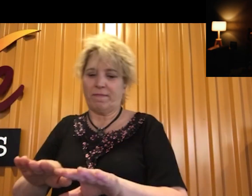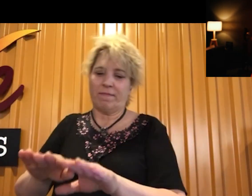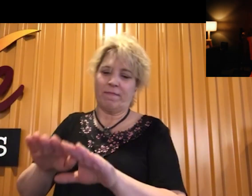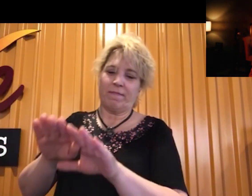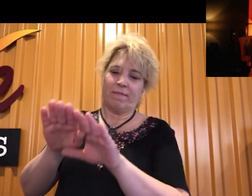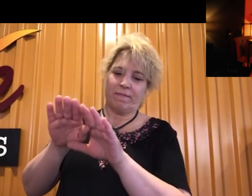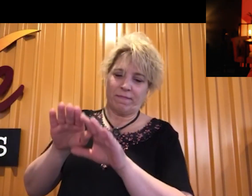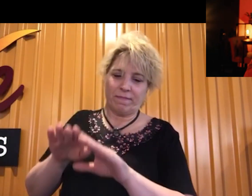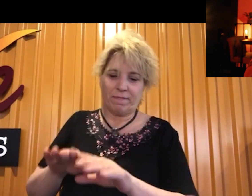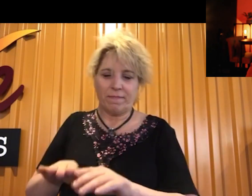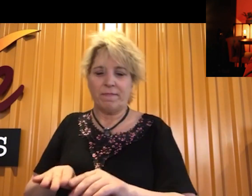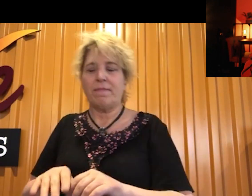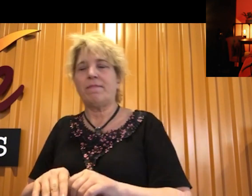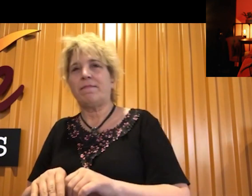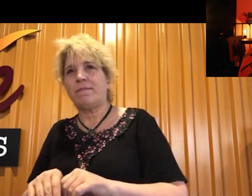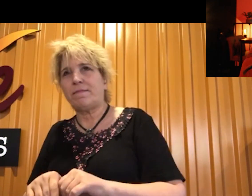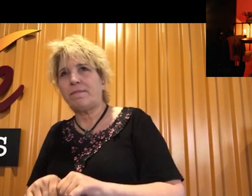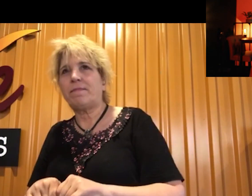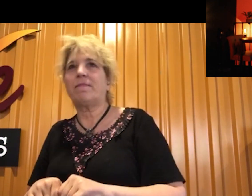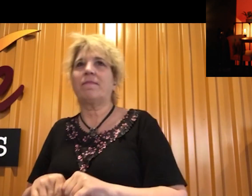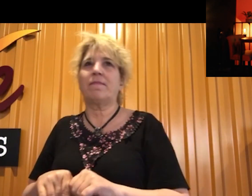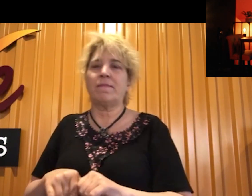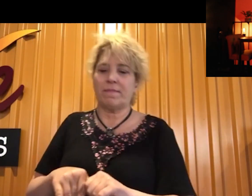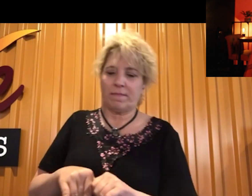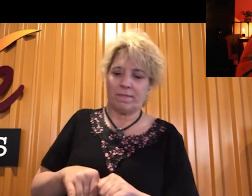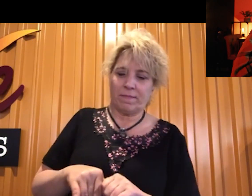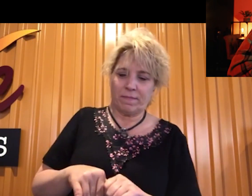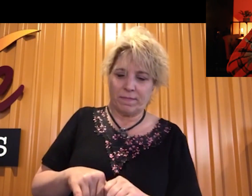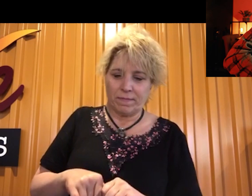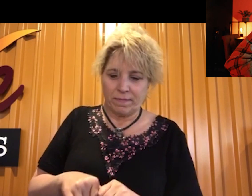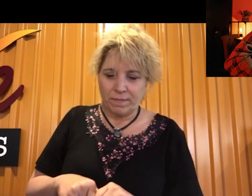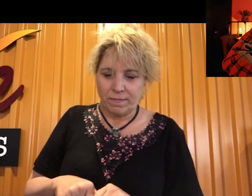the God of the valley,